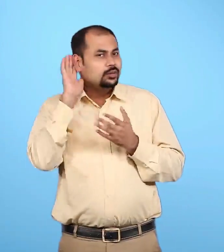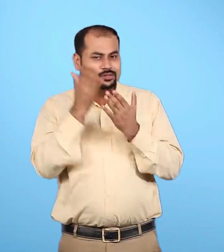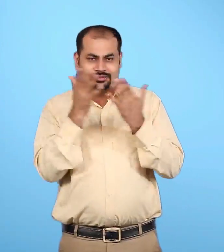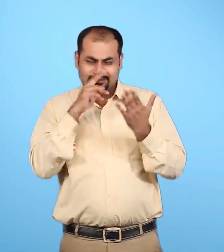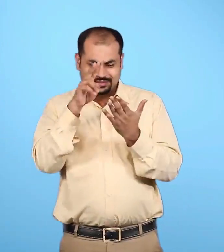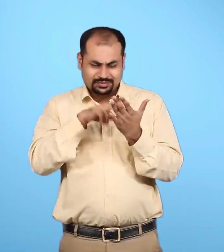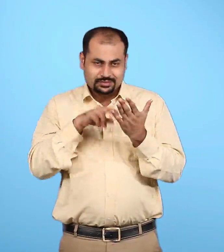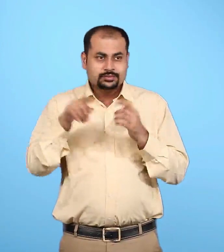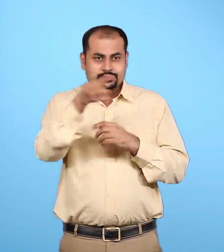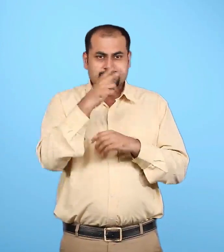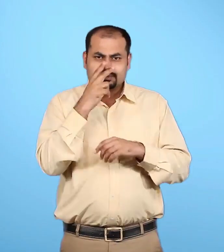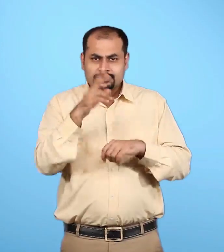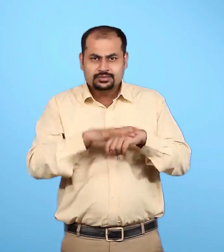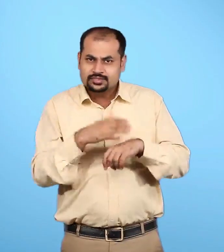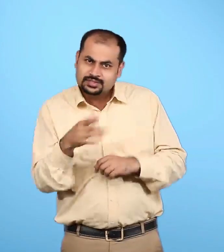or in a newspaper?